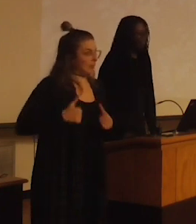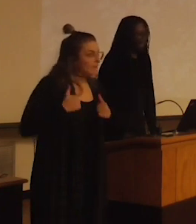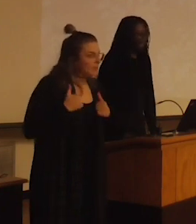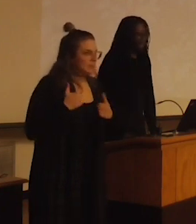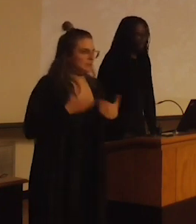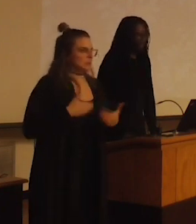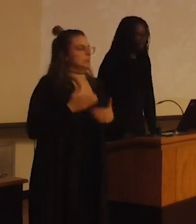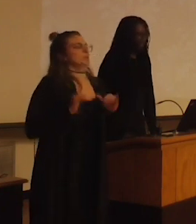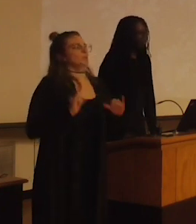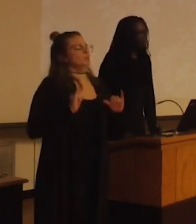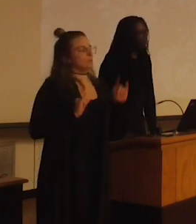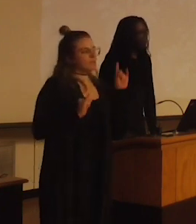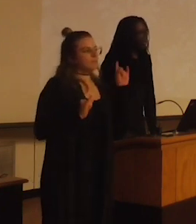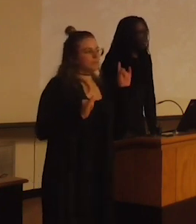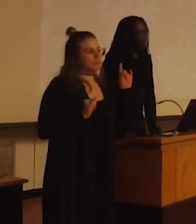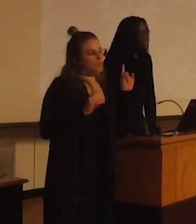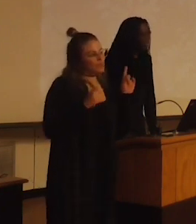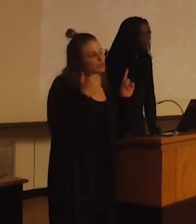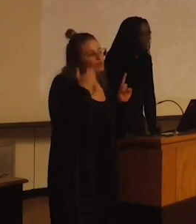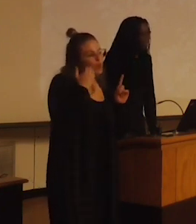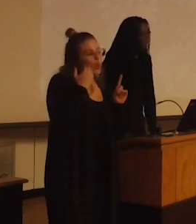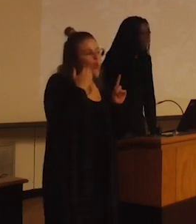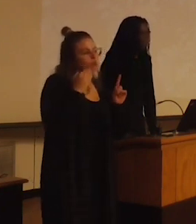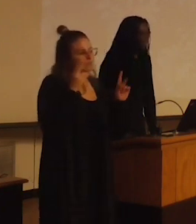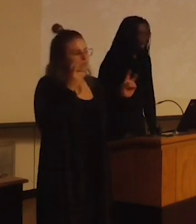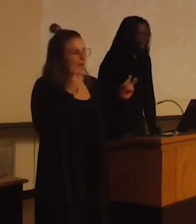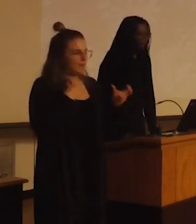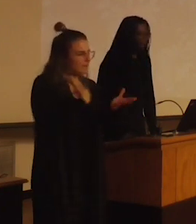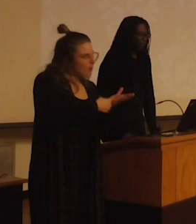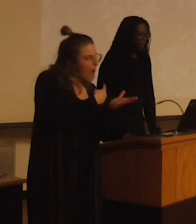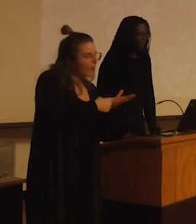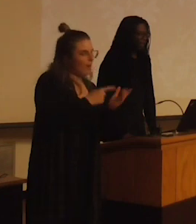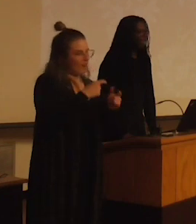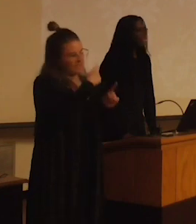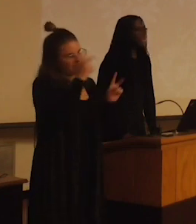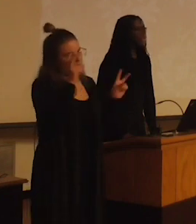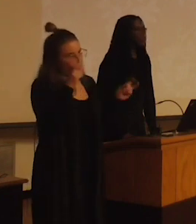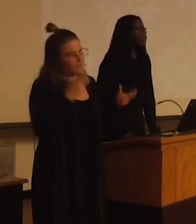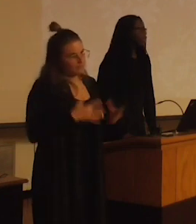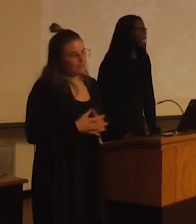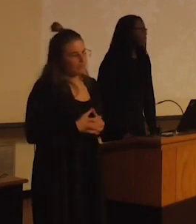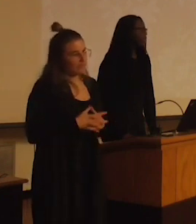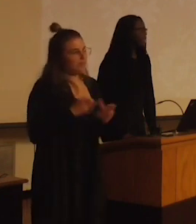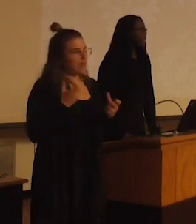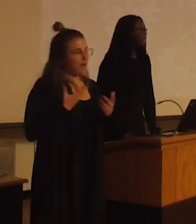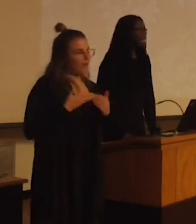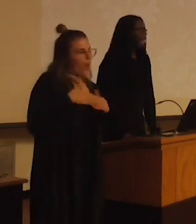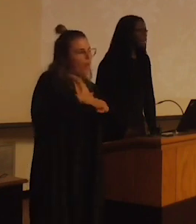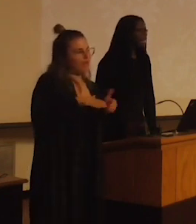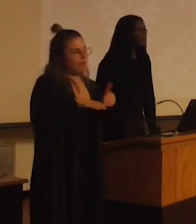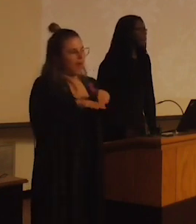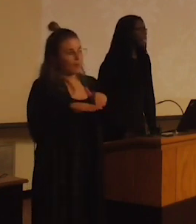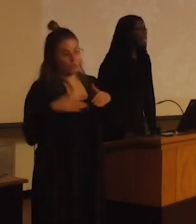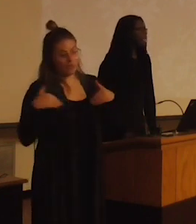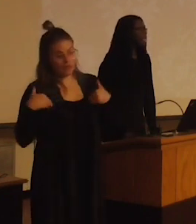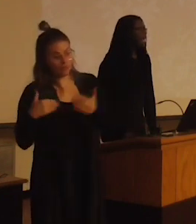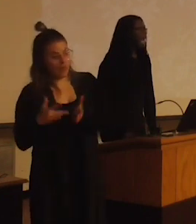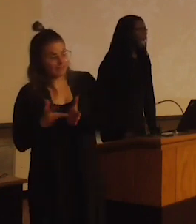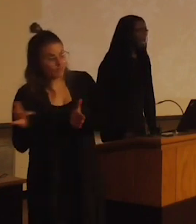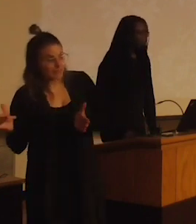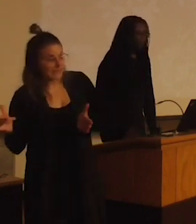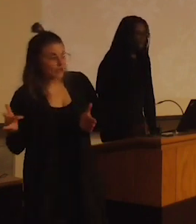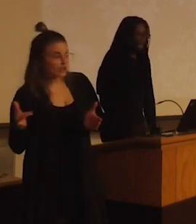really begged me to explore this topic in depth, because there is a lot of overlap between, like, animal